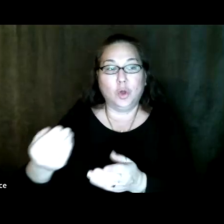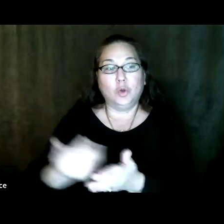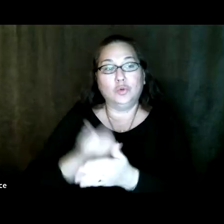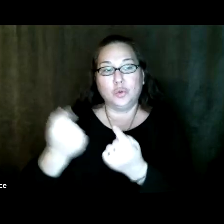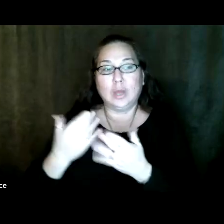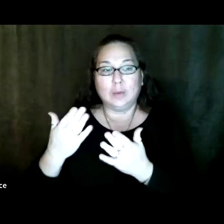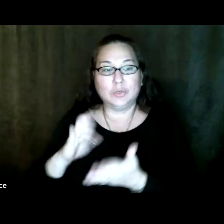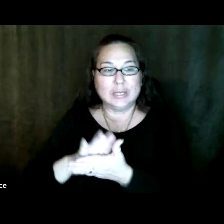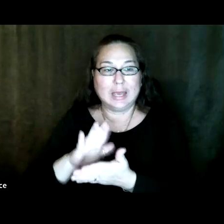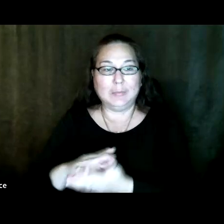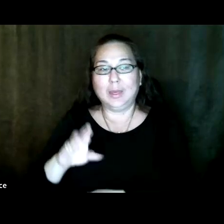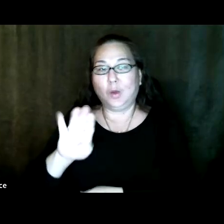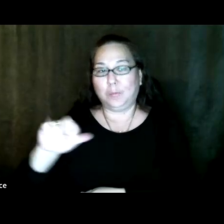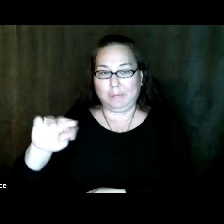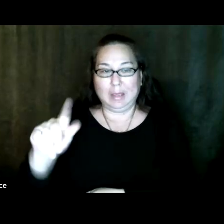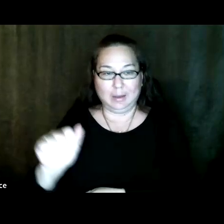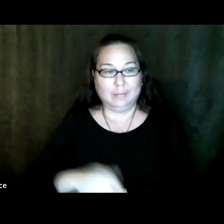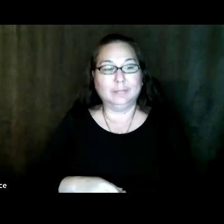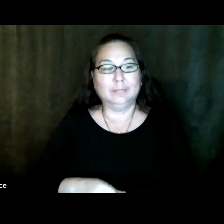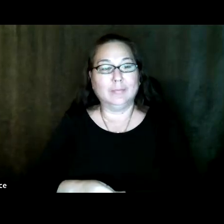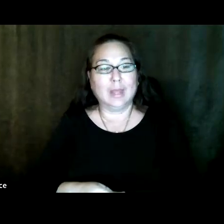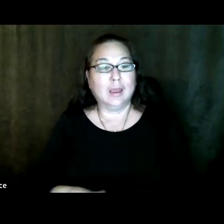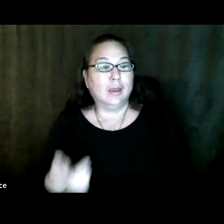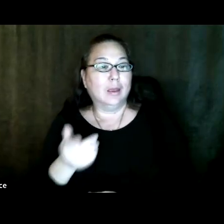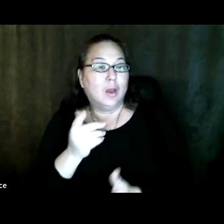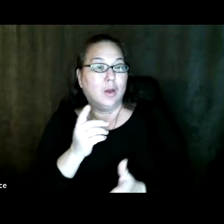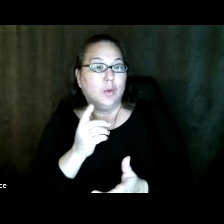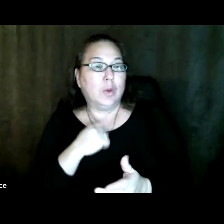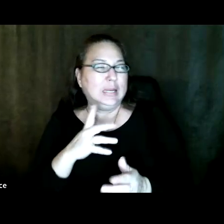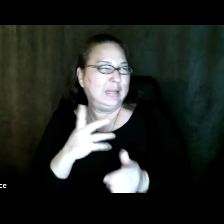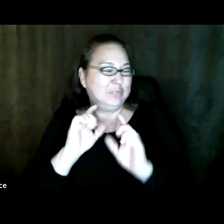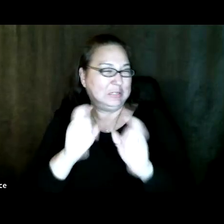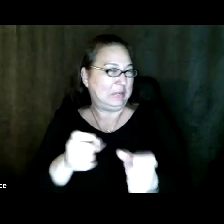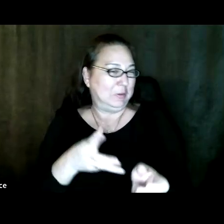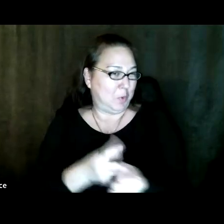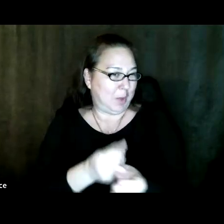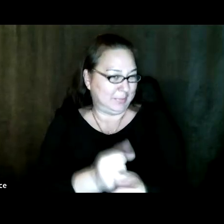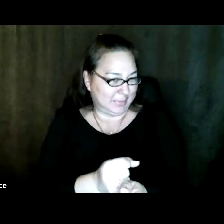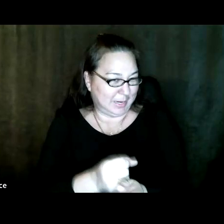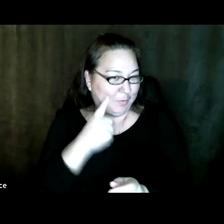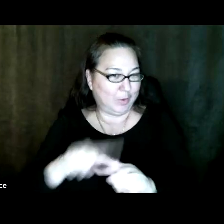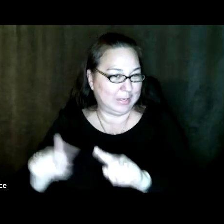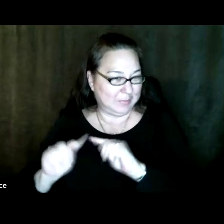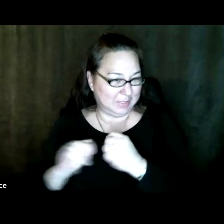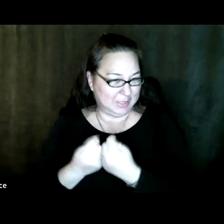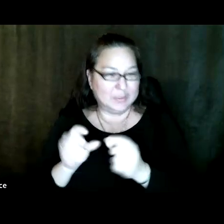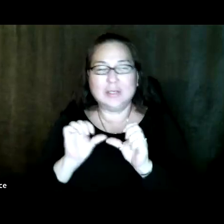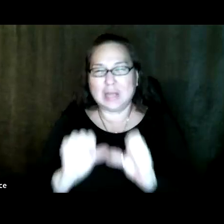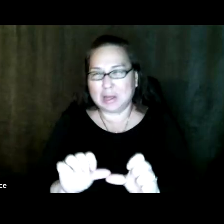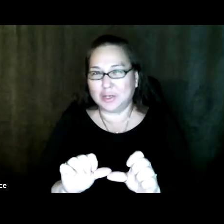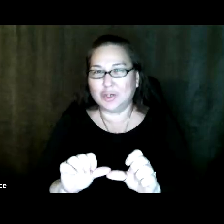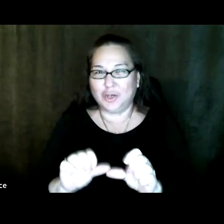teams continue to advance. Lieutenant Governor Kim Driscoll, Massachusetts Secretary of Education Pat Tutwiler,